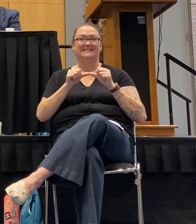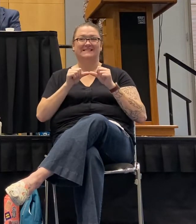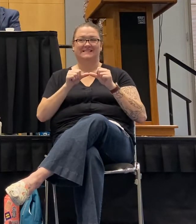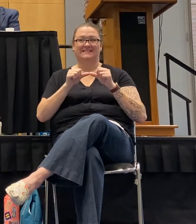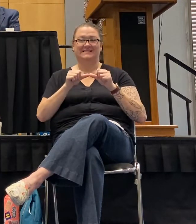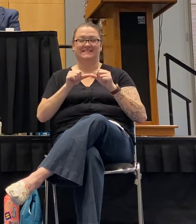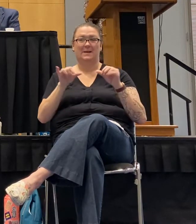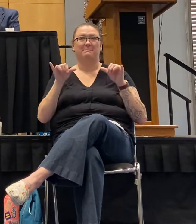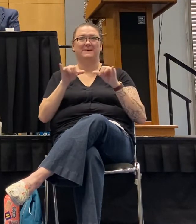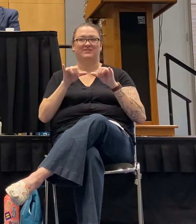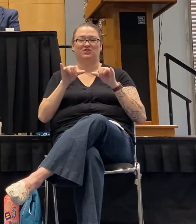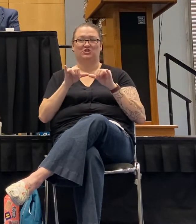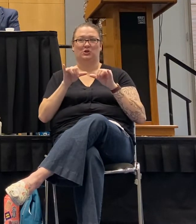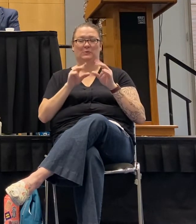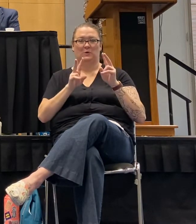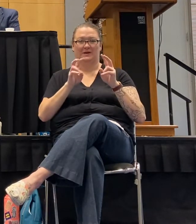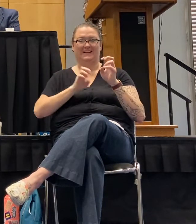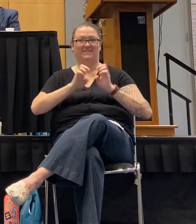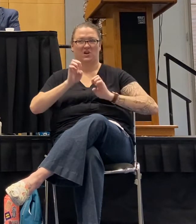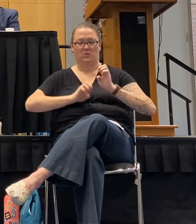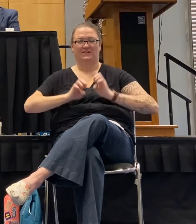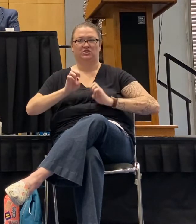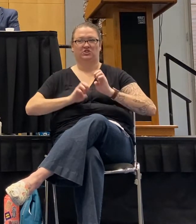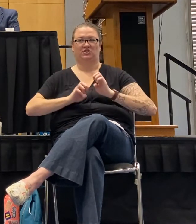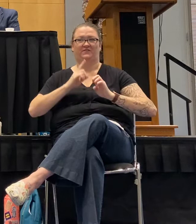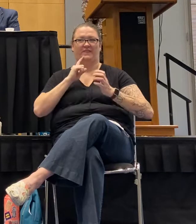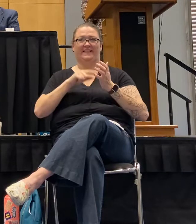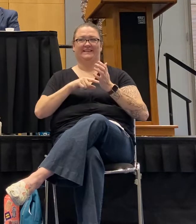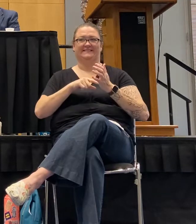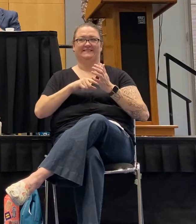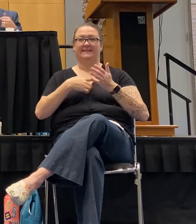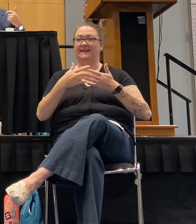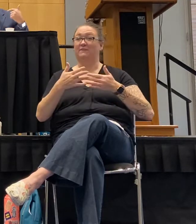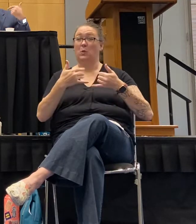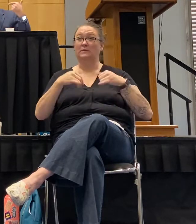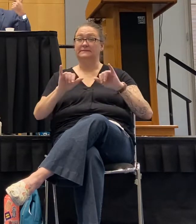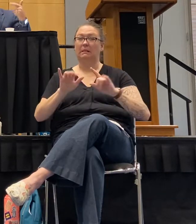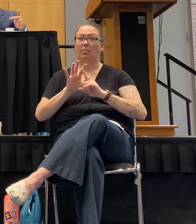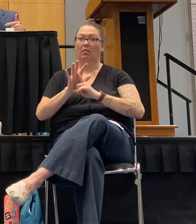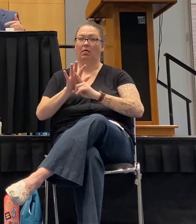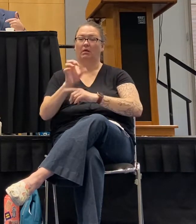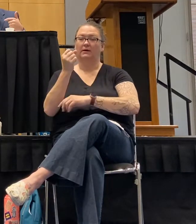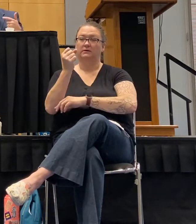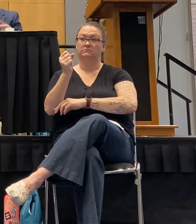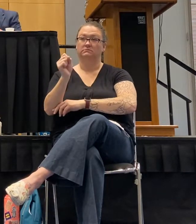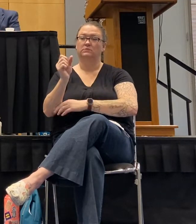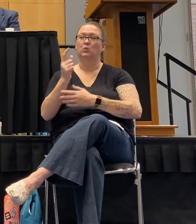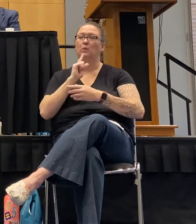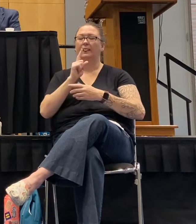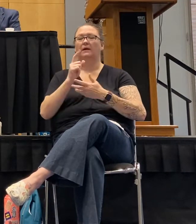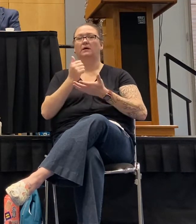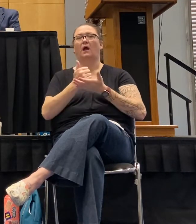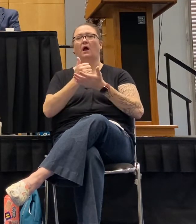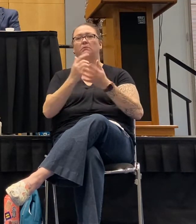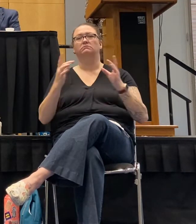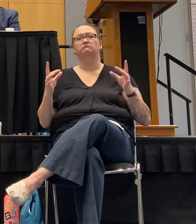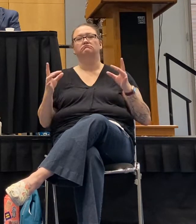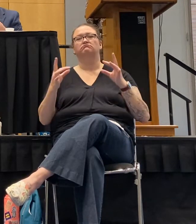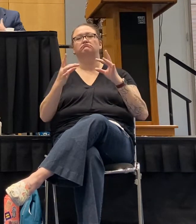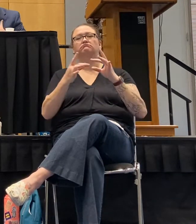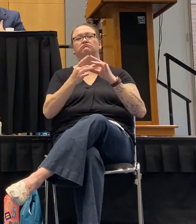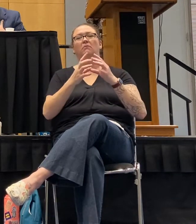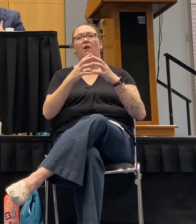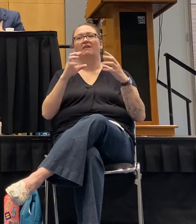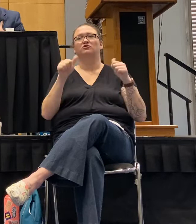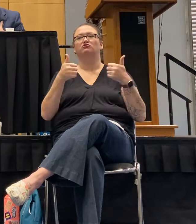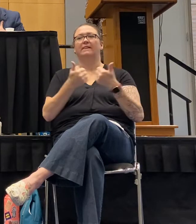consistent, measurable way to do this. That even though there was still pushback, that really bridged a lot of the challenges for us to say this